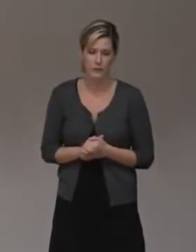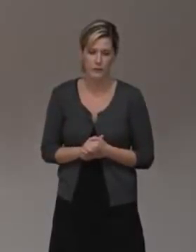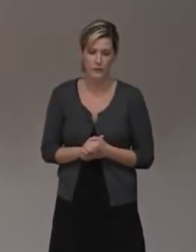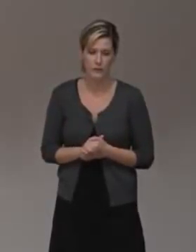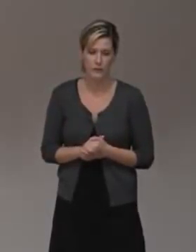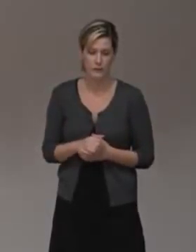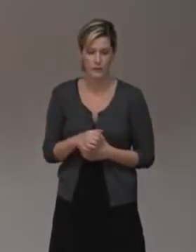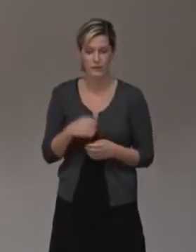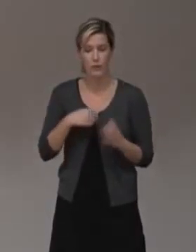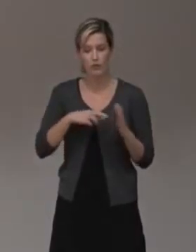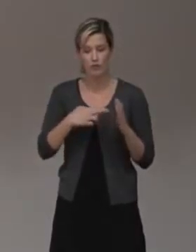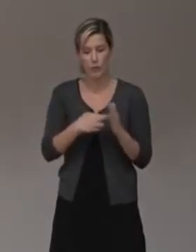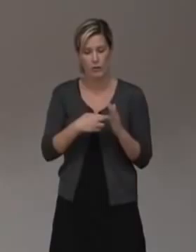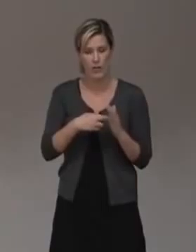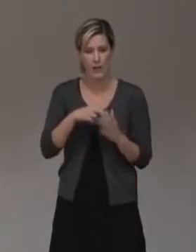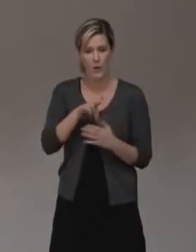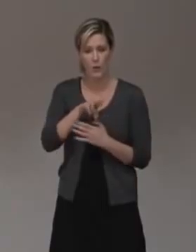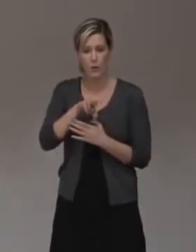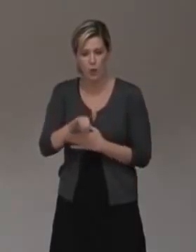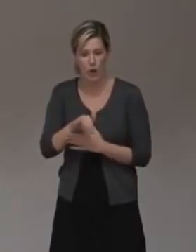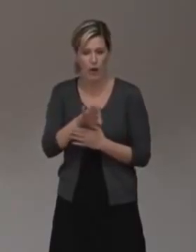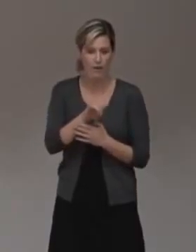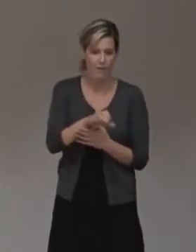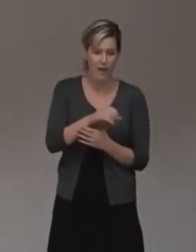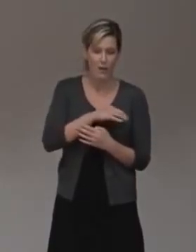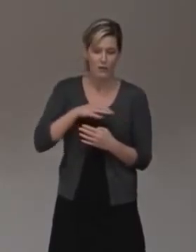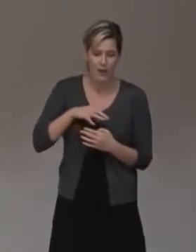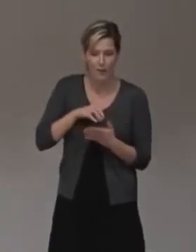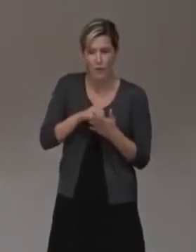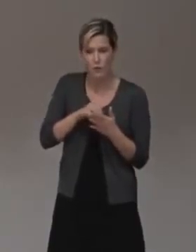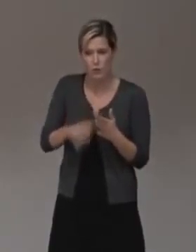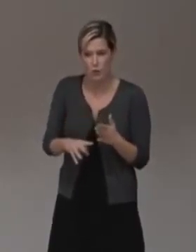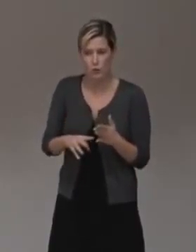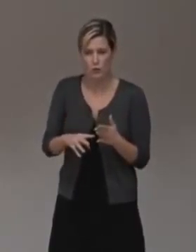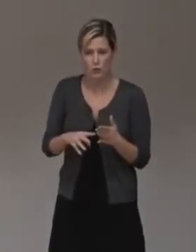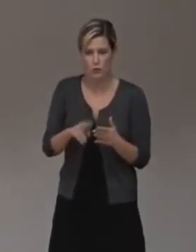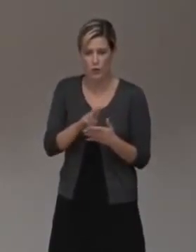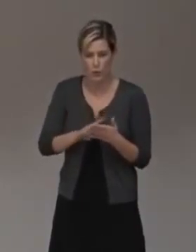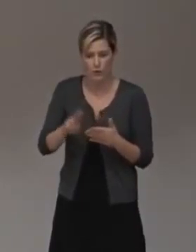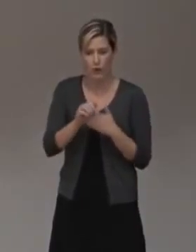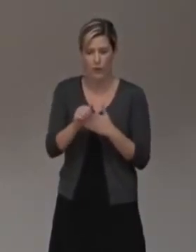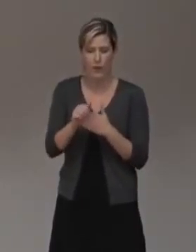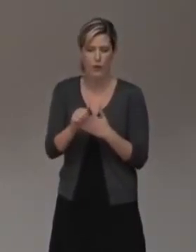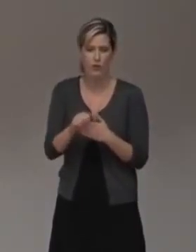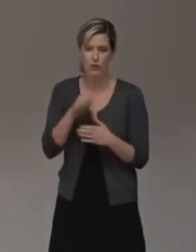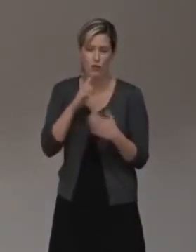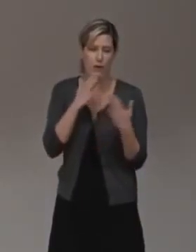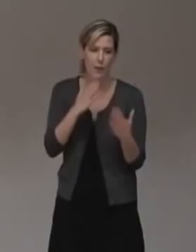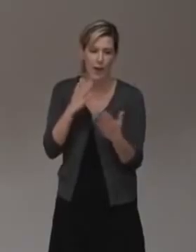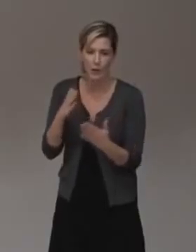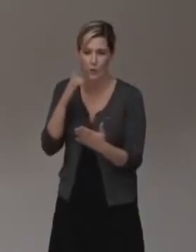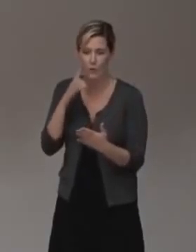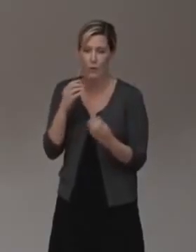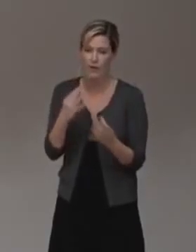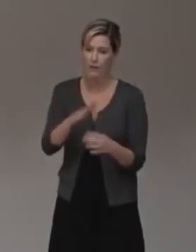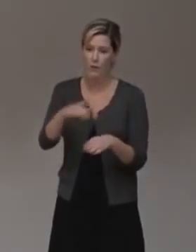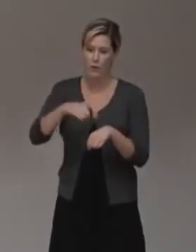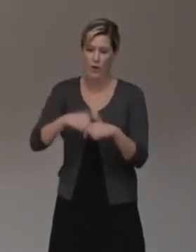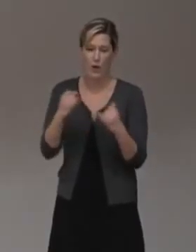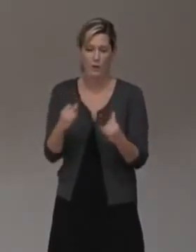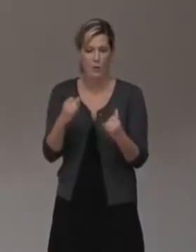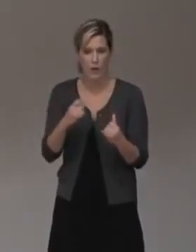University of Rhode Island, our faculty, our staff, all of our students, the university leadership, thank you for giving part of your day today to an